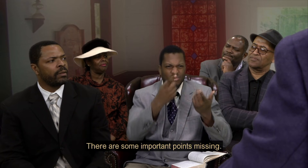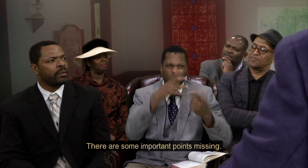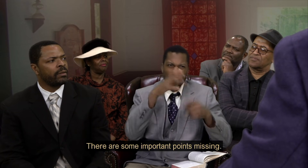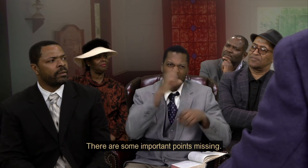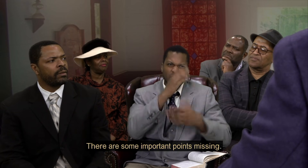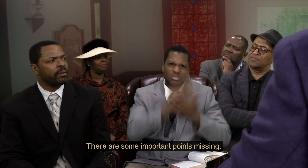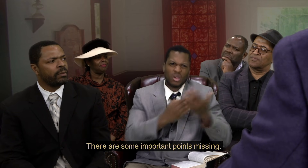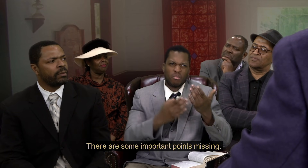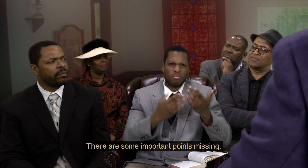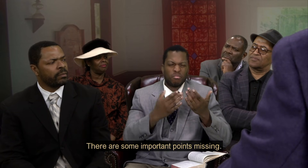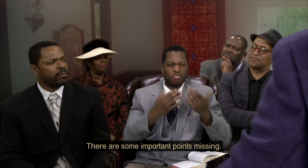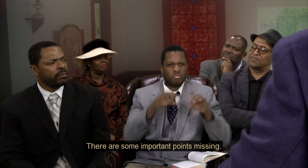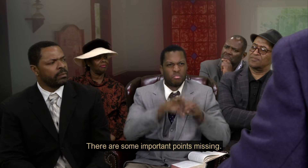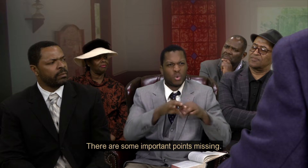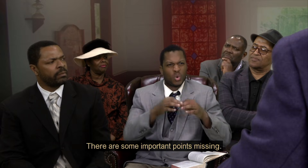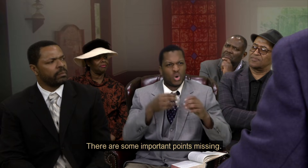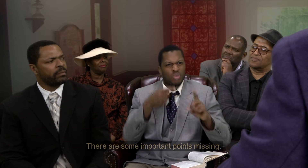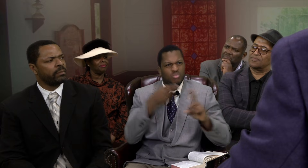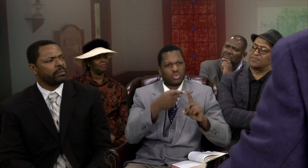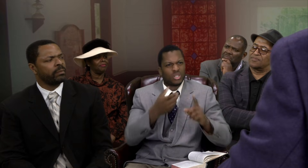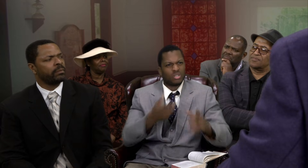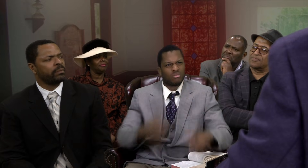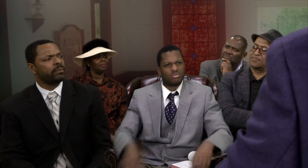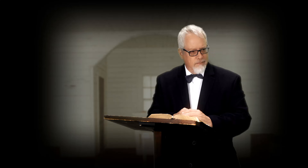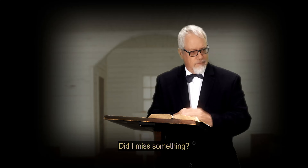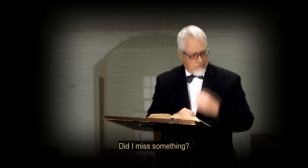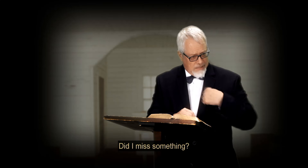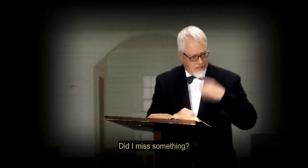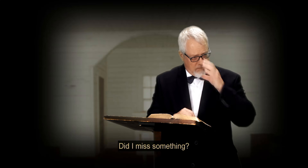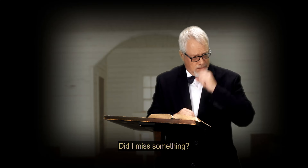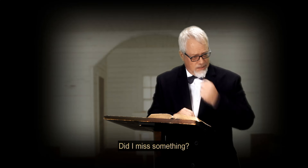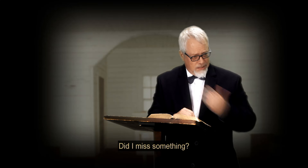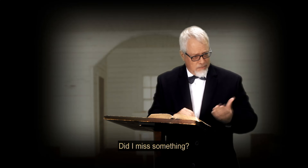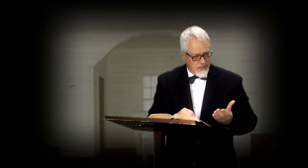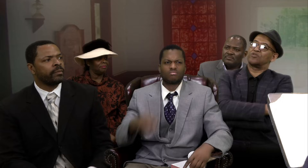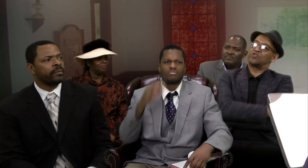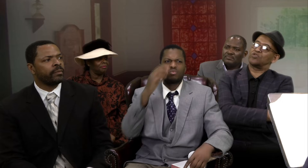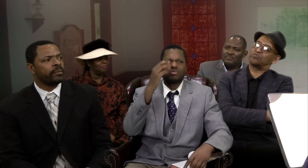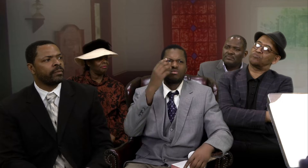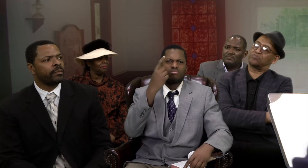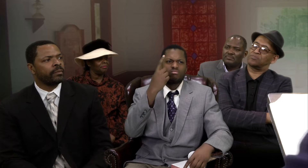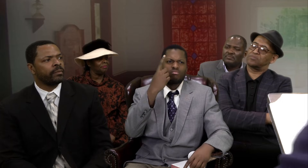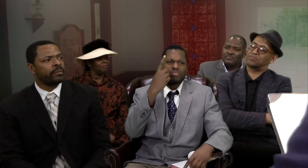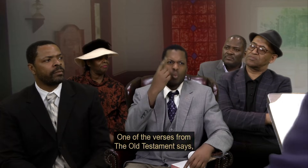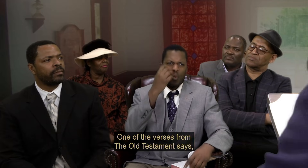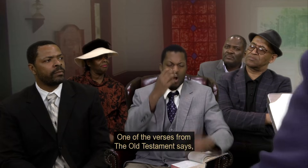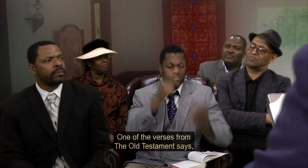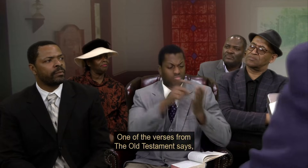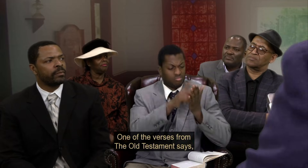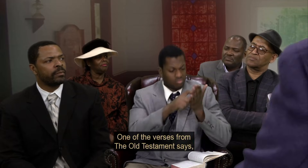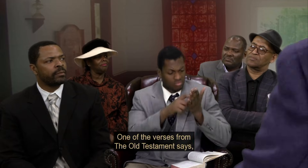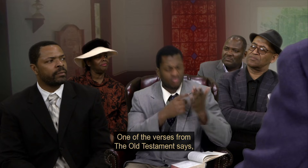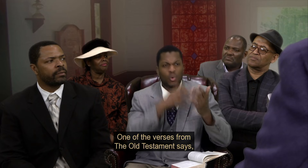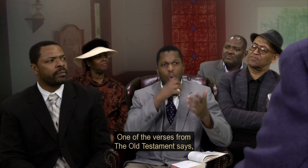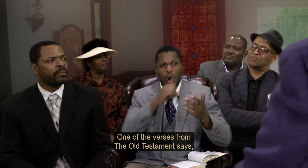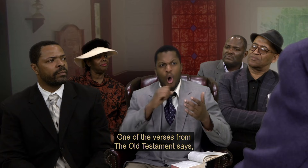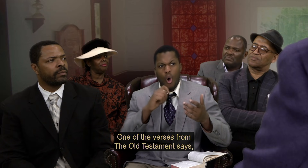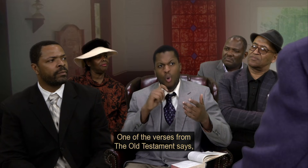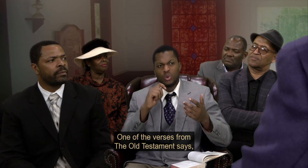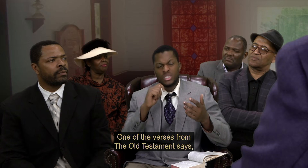some important point missing. Did I miss something? One of the verses from the Old